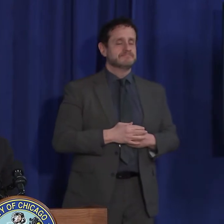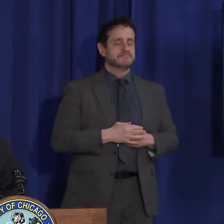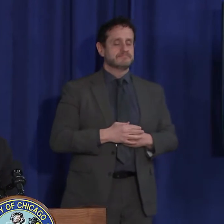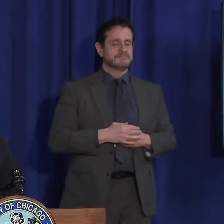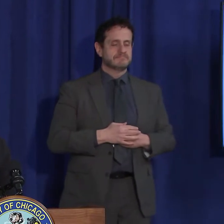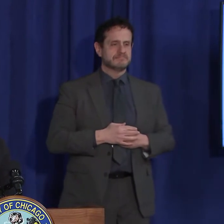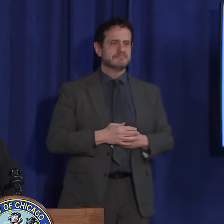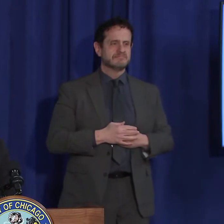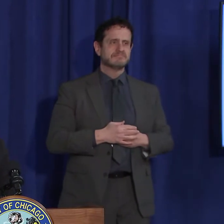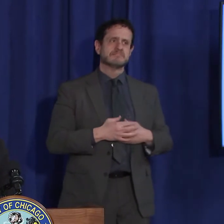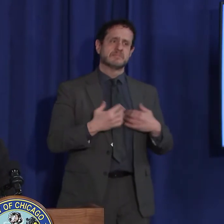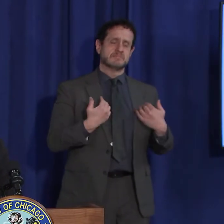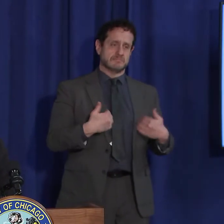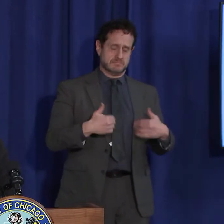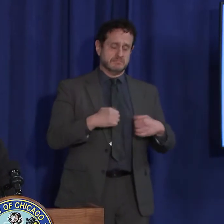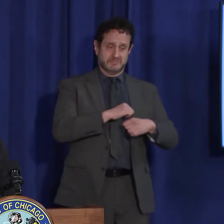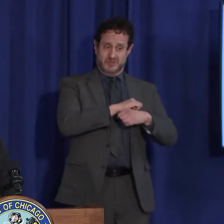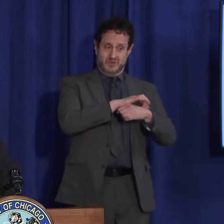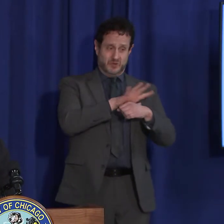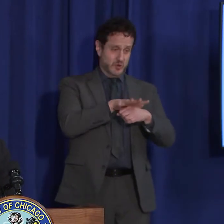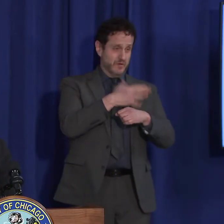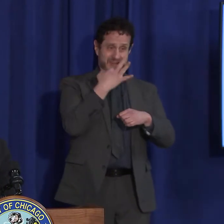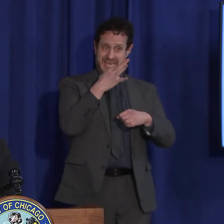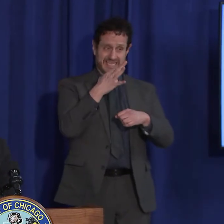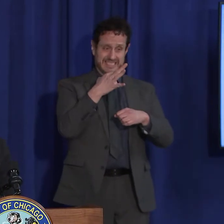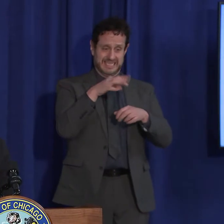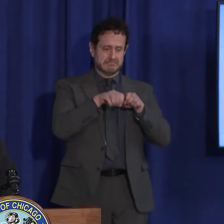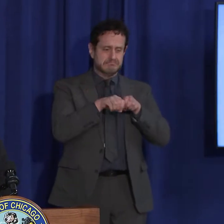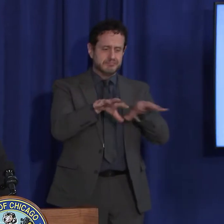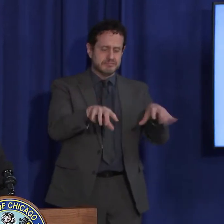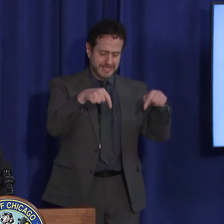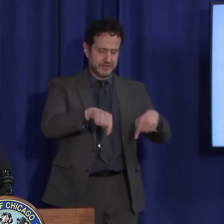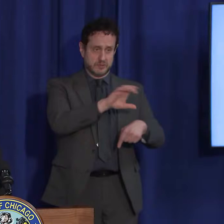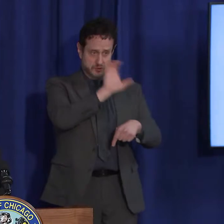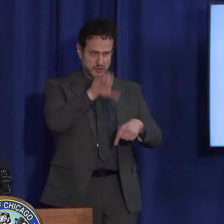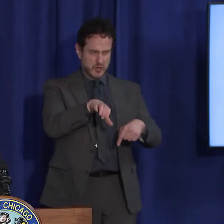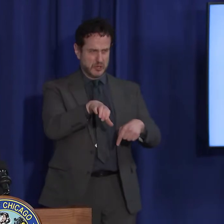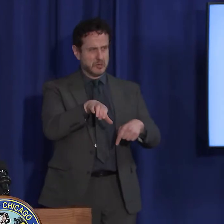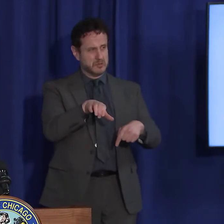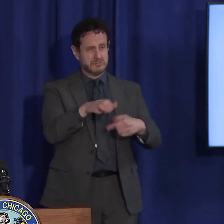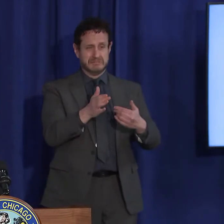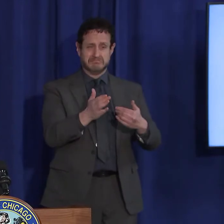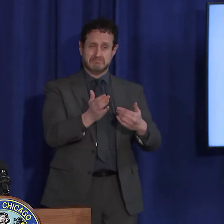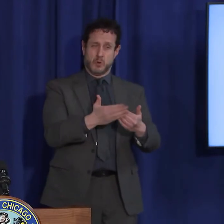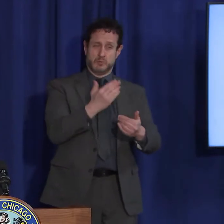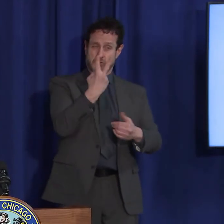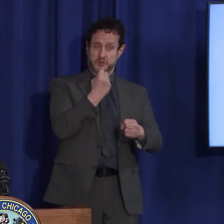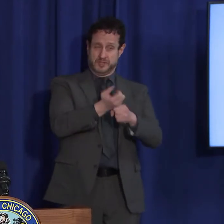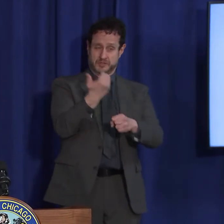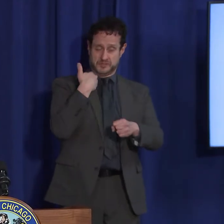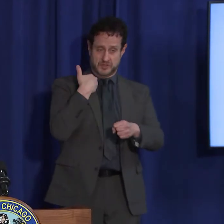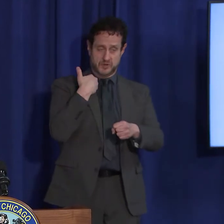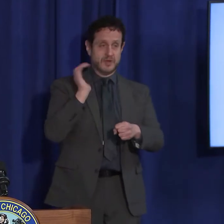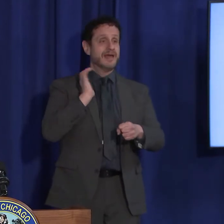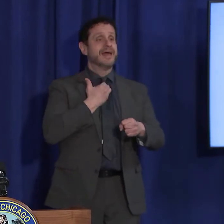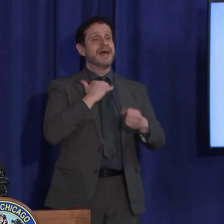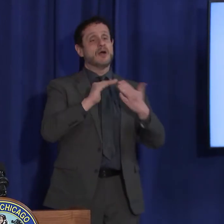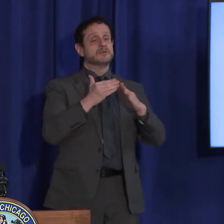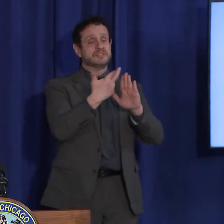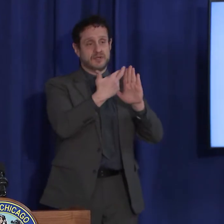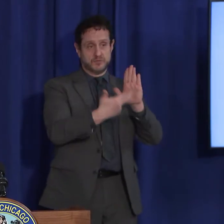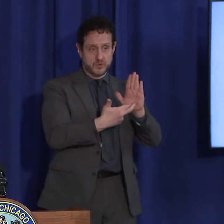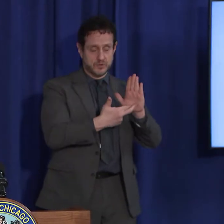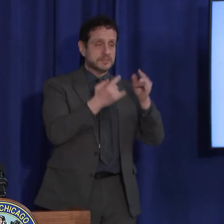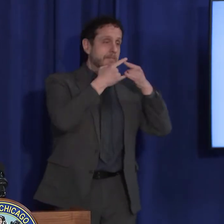Since COVID-19 arrived in Chicago, now almost 2 years ago, the city's mitigation measures,